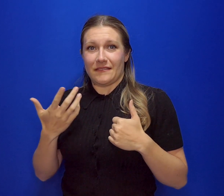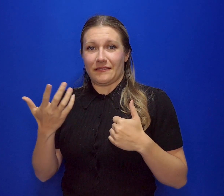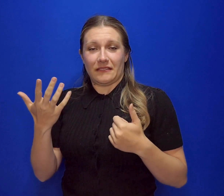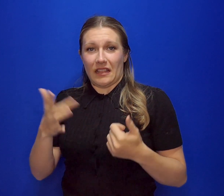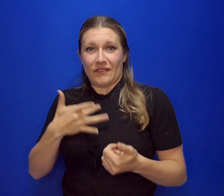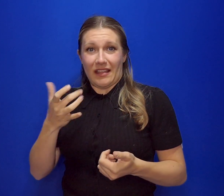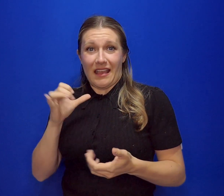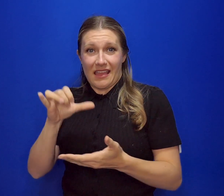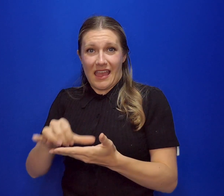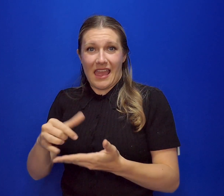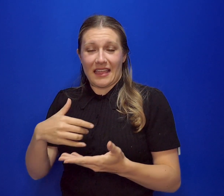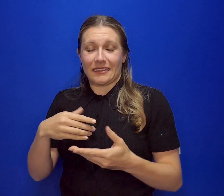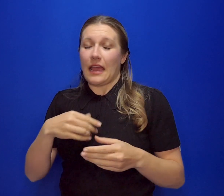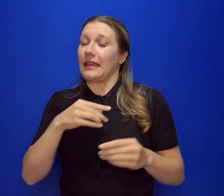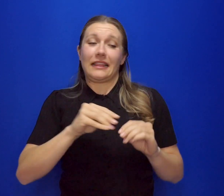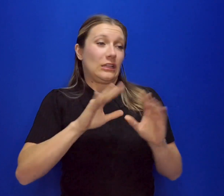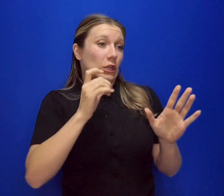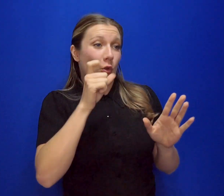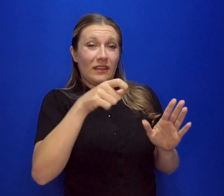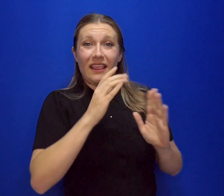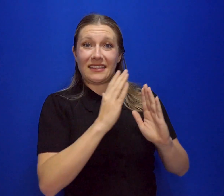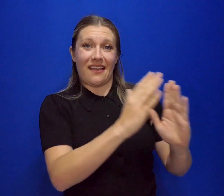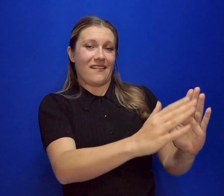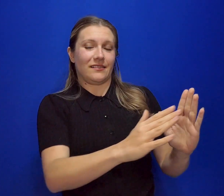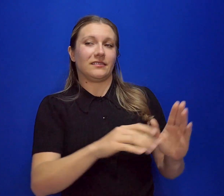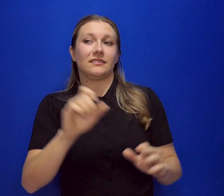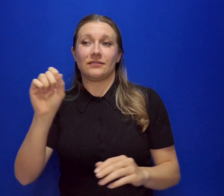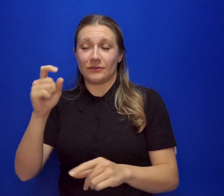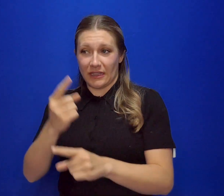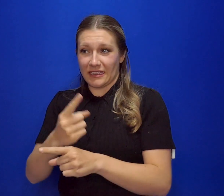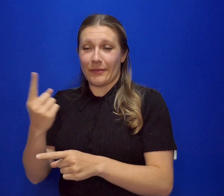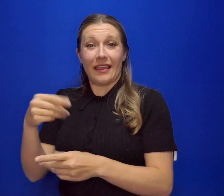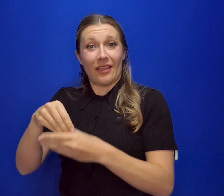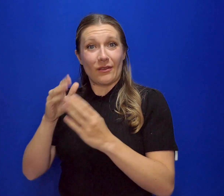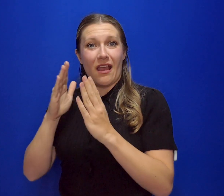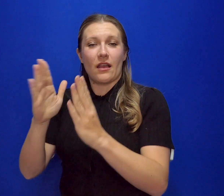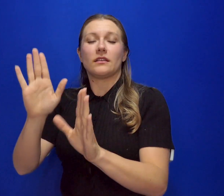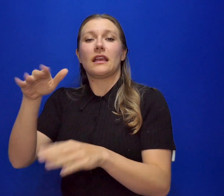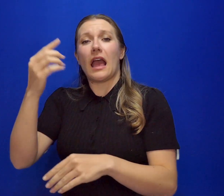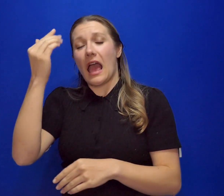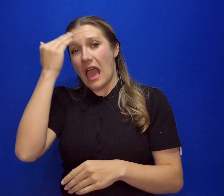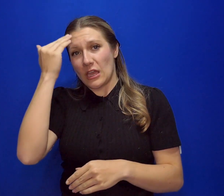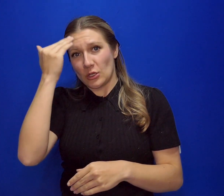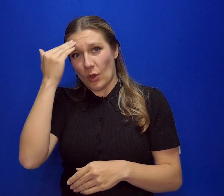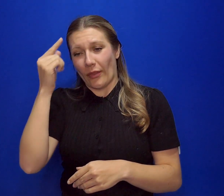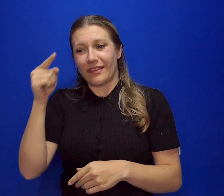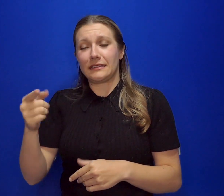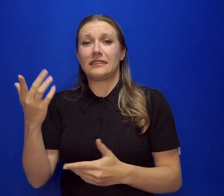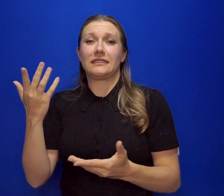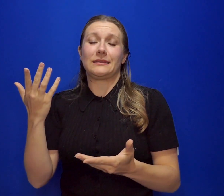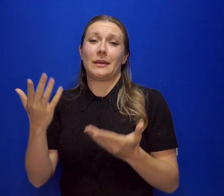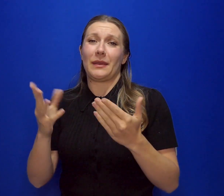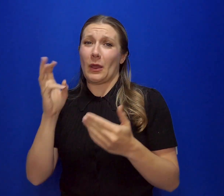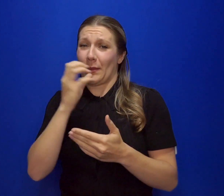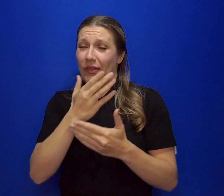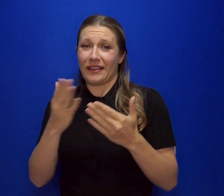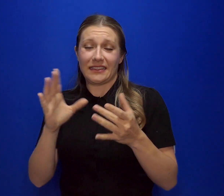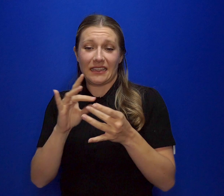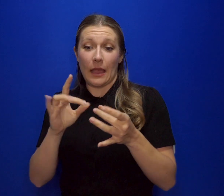clearly don't need this aisle. Yeah, something in those aisles is because then there are, I know this is probably a weird thing to say, but then I